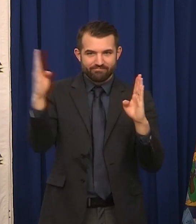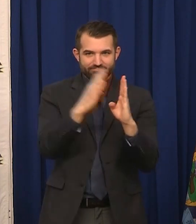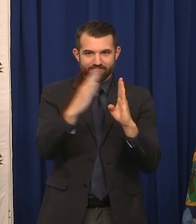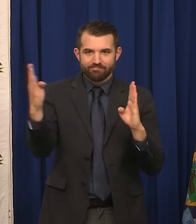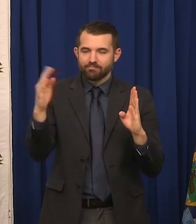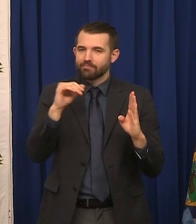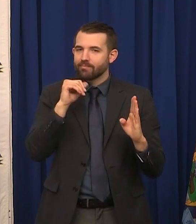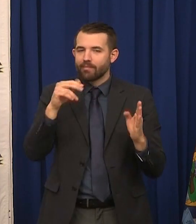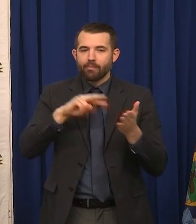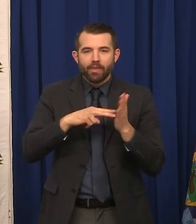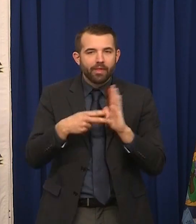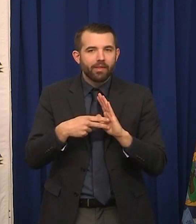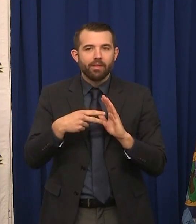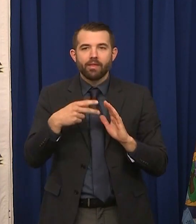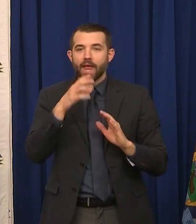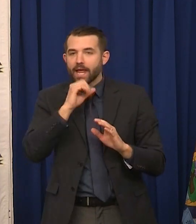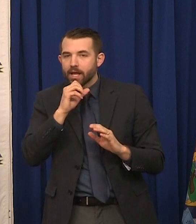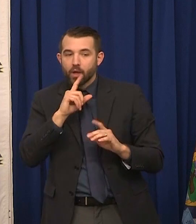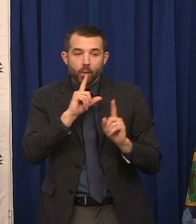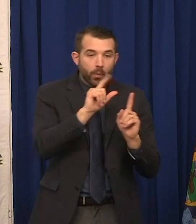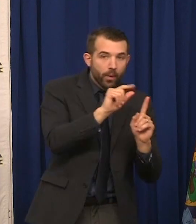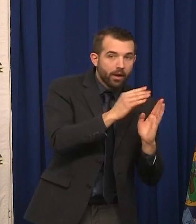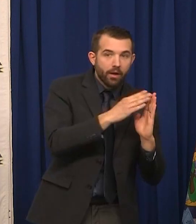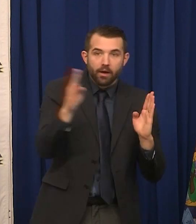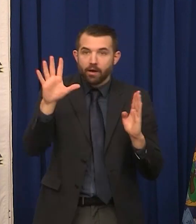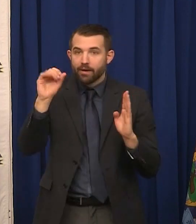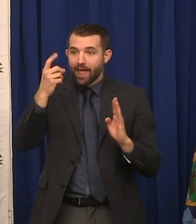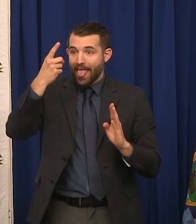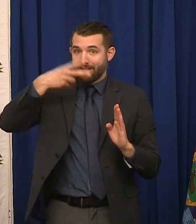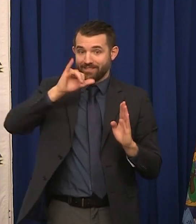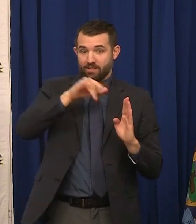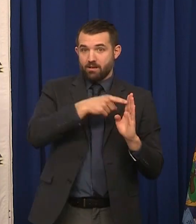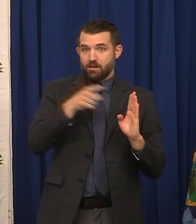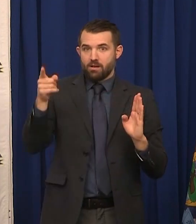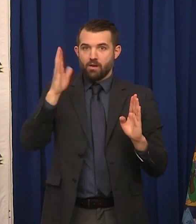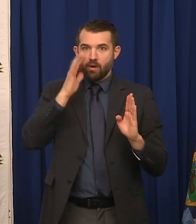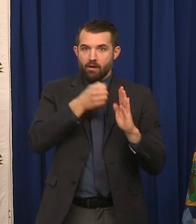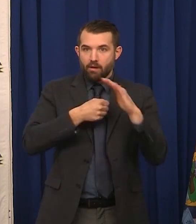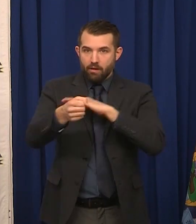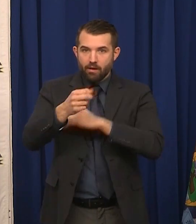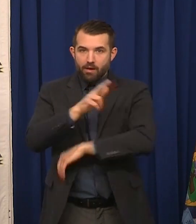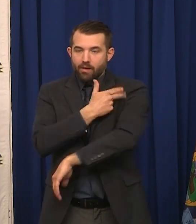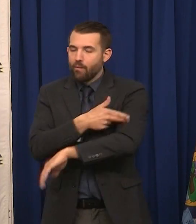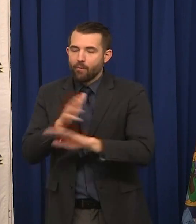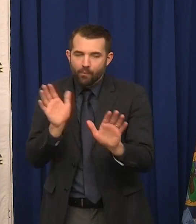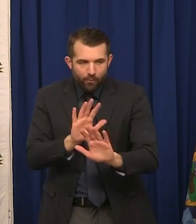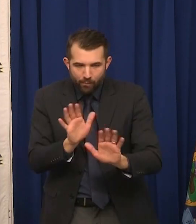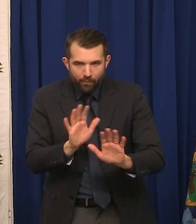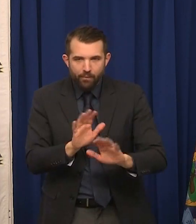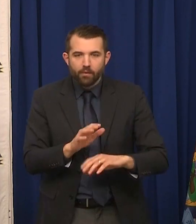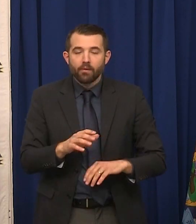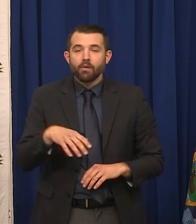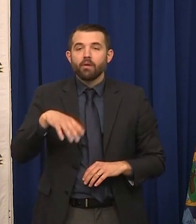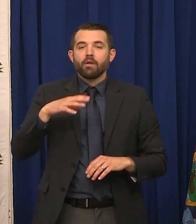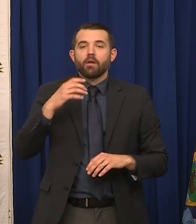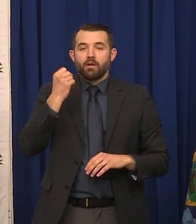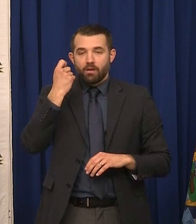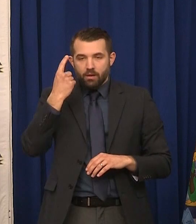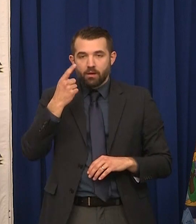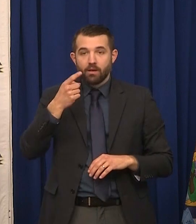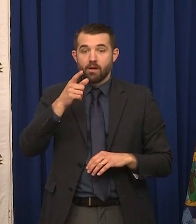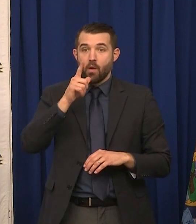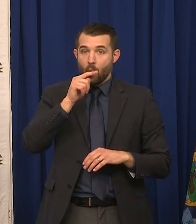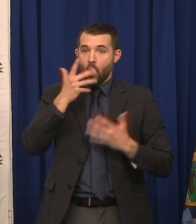50 does not mean that half of them will be hospitalized. But if you start with the people who had to be hospitalized and look at their